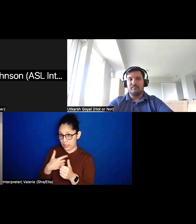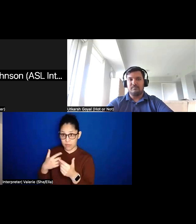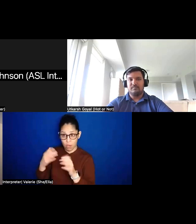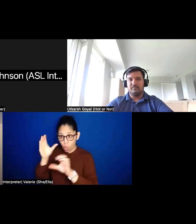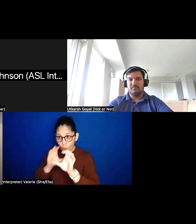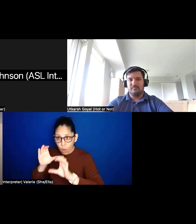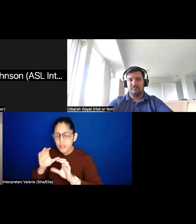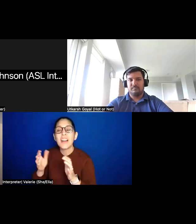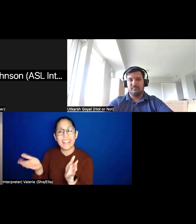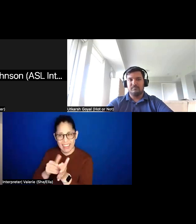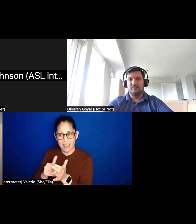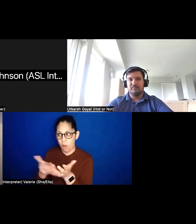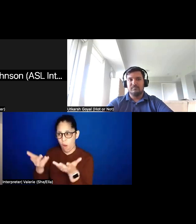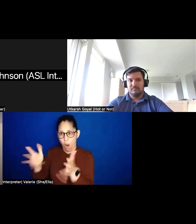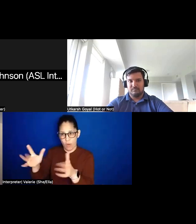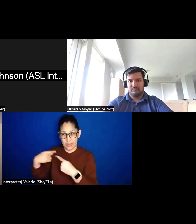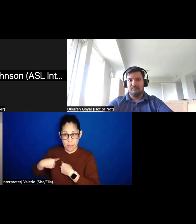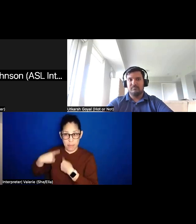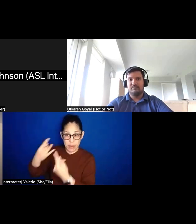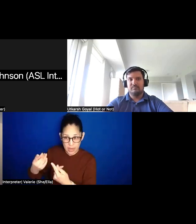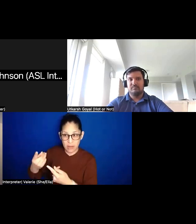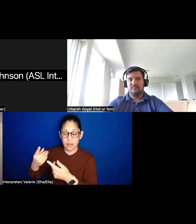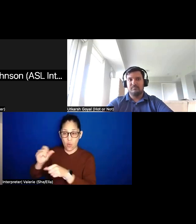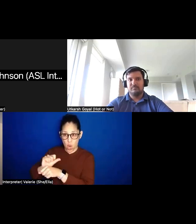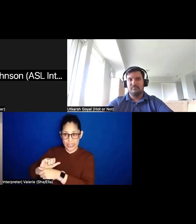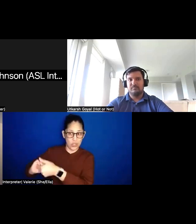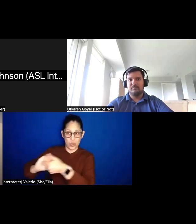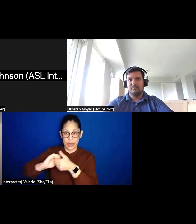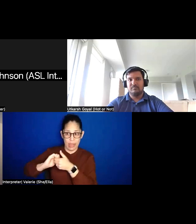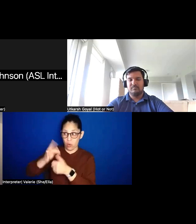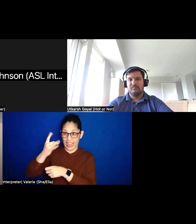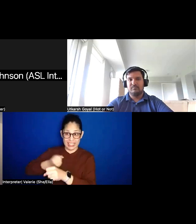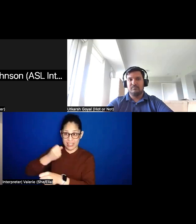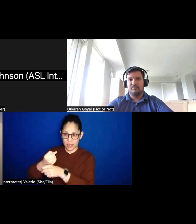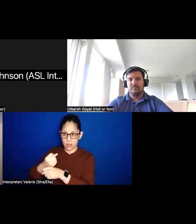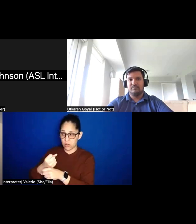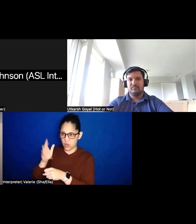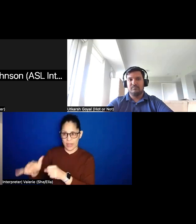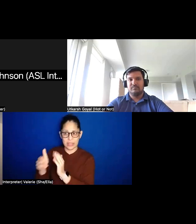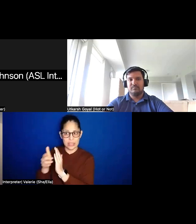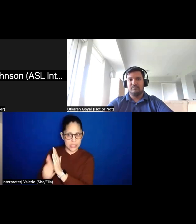and we had the skill sets that we needed in order to make